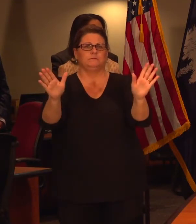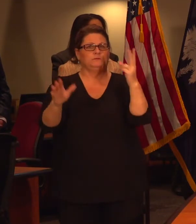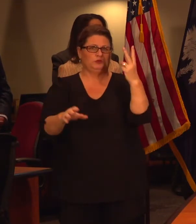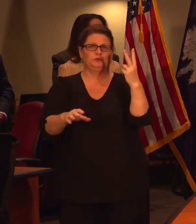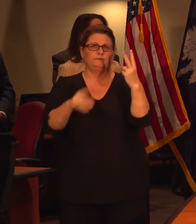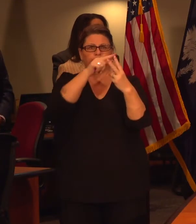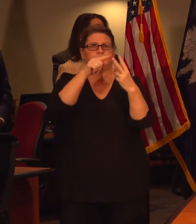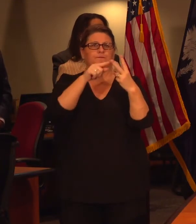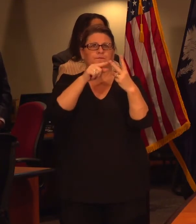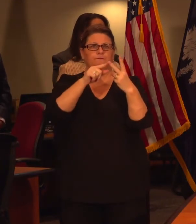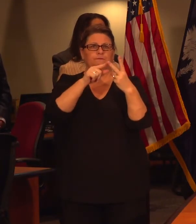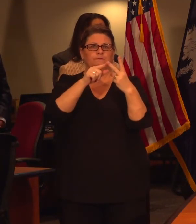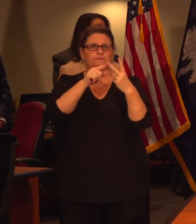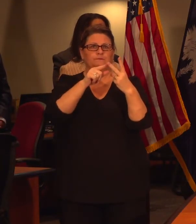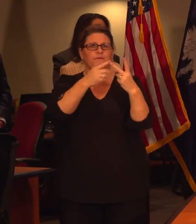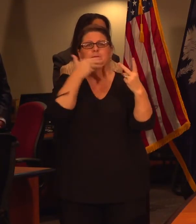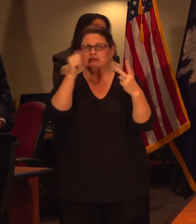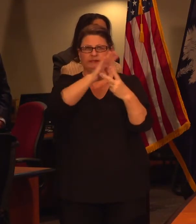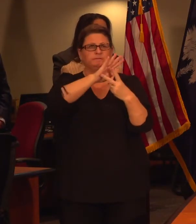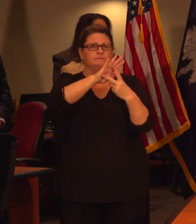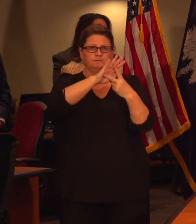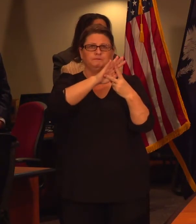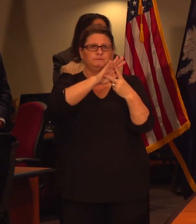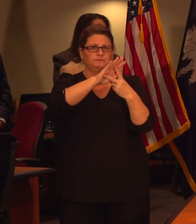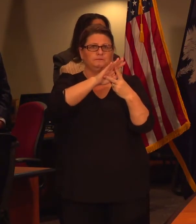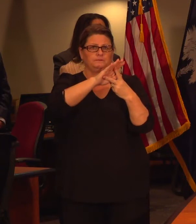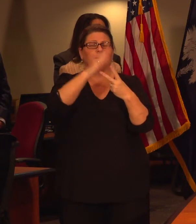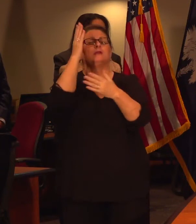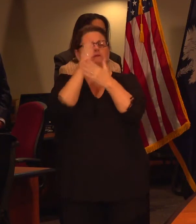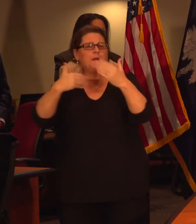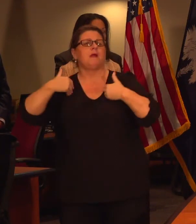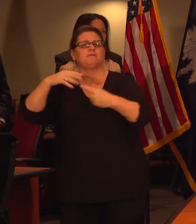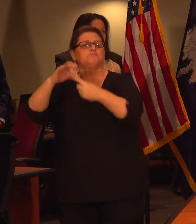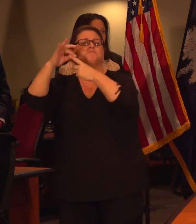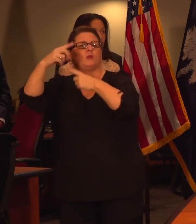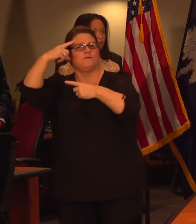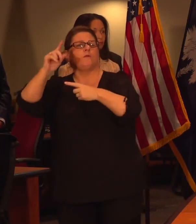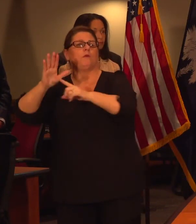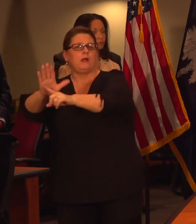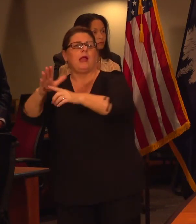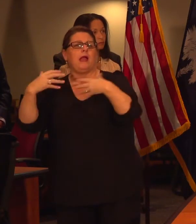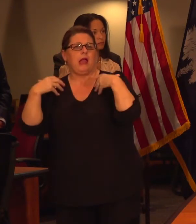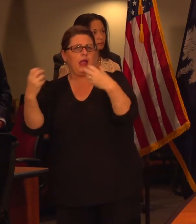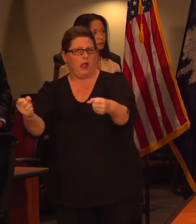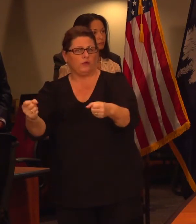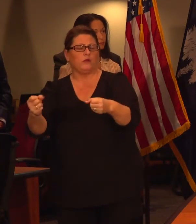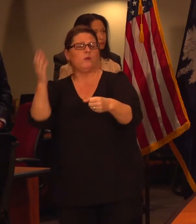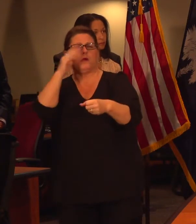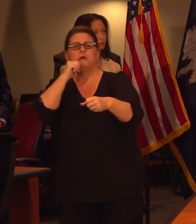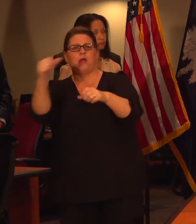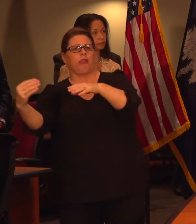the best places to be. There's certain other exceptions that are good for the health of the people, but will not endanger their